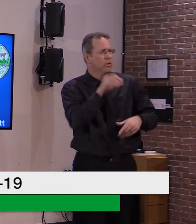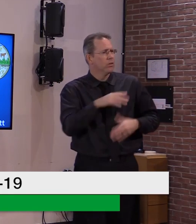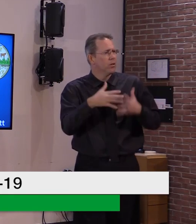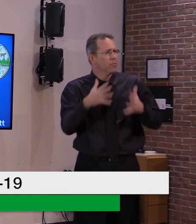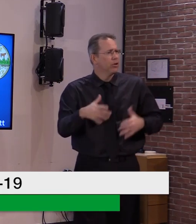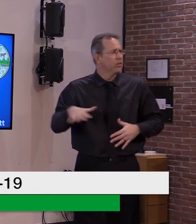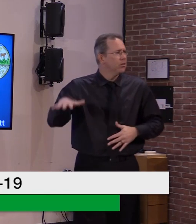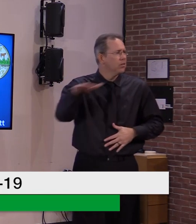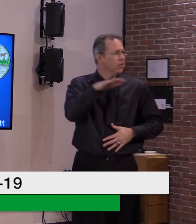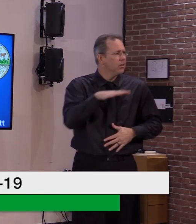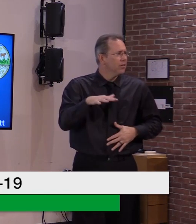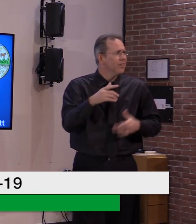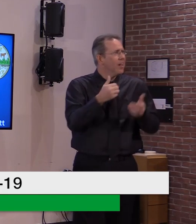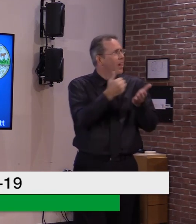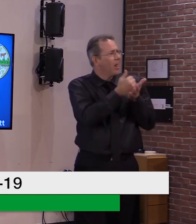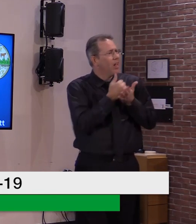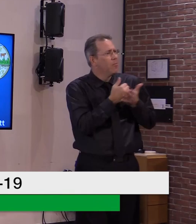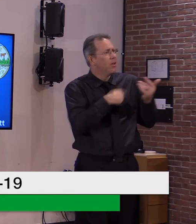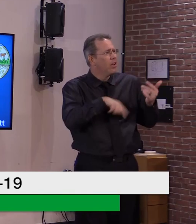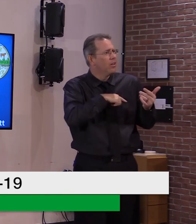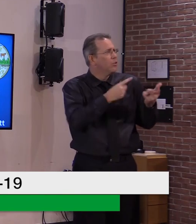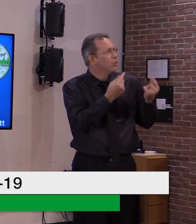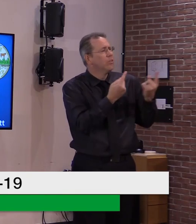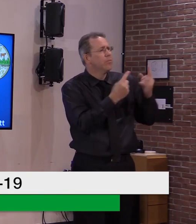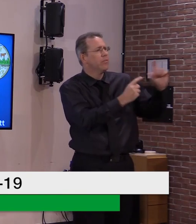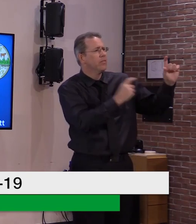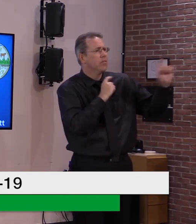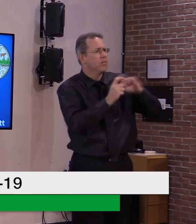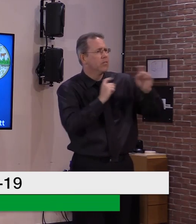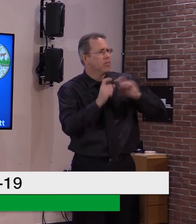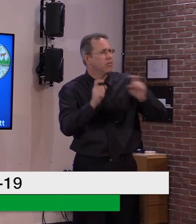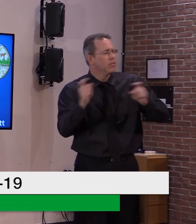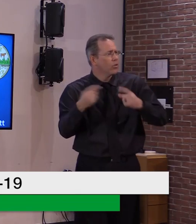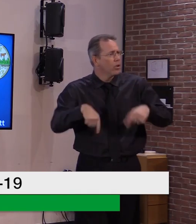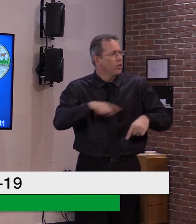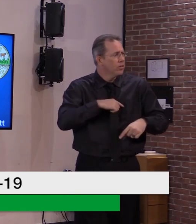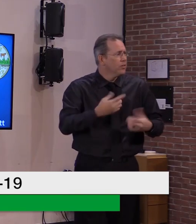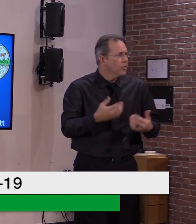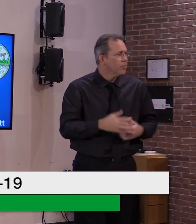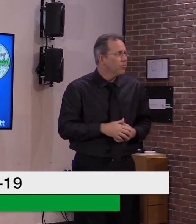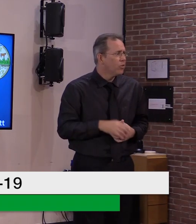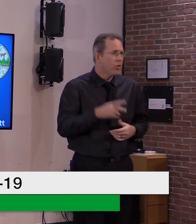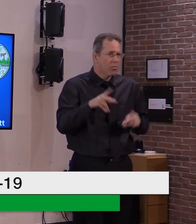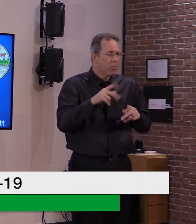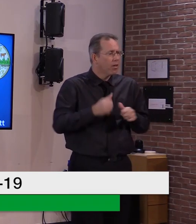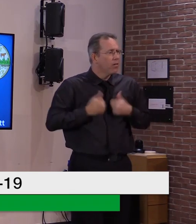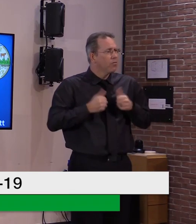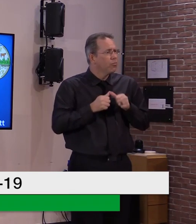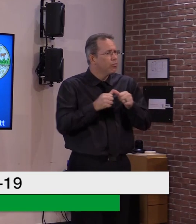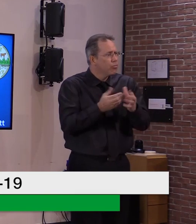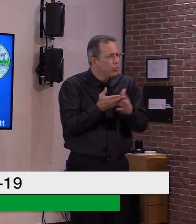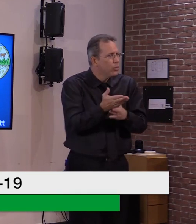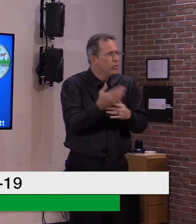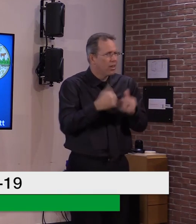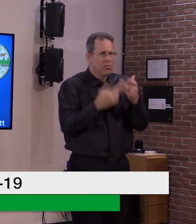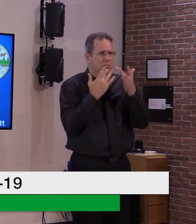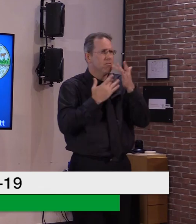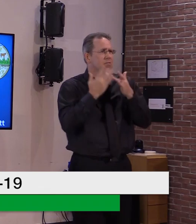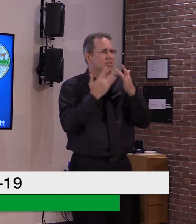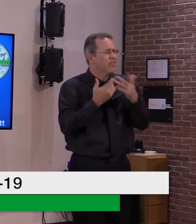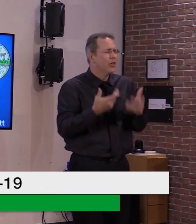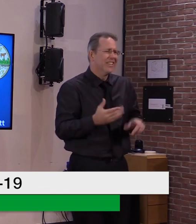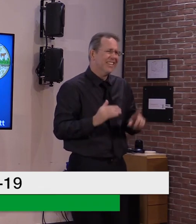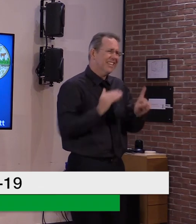us the states and the people and our constituents the people the citizens of our states help them out that's what they're there for